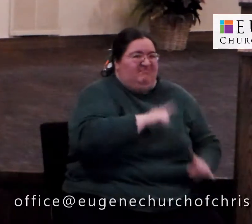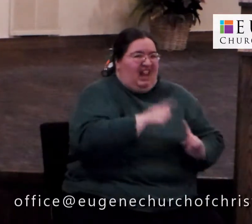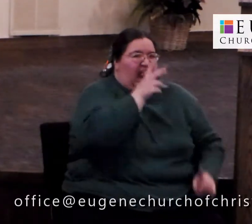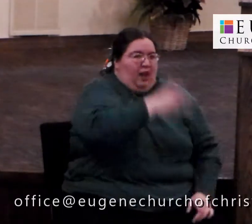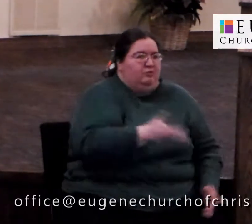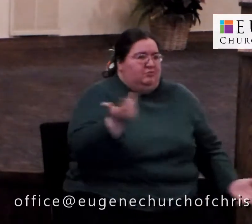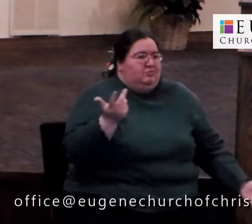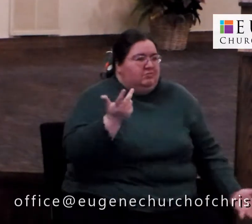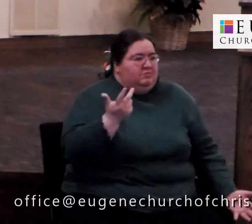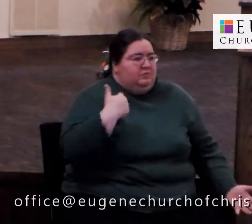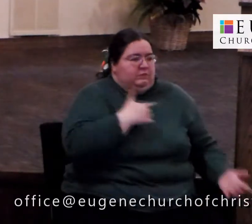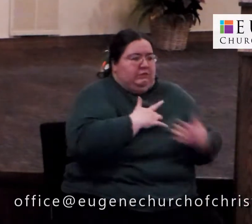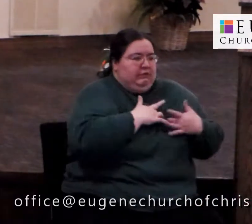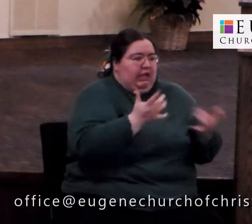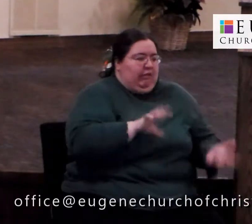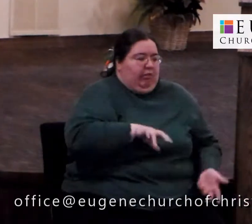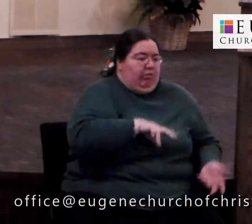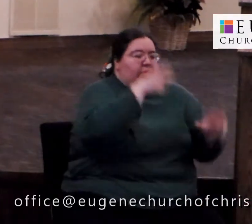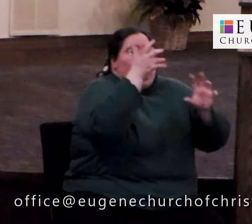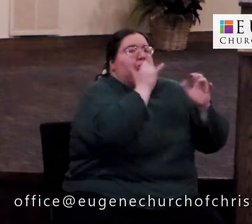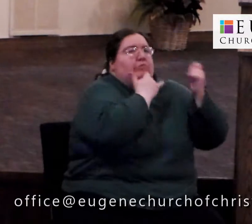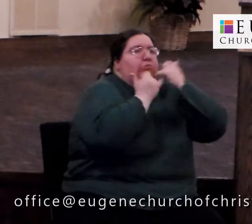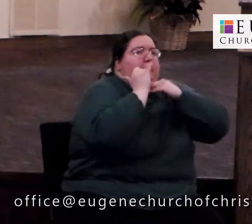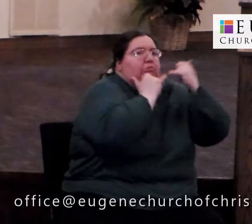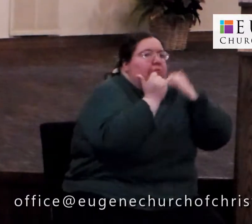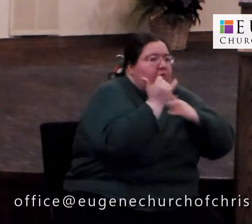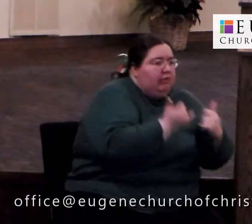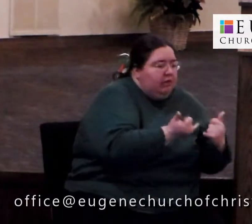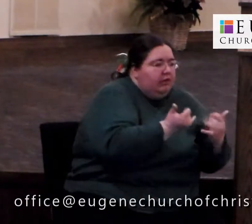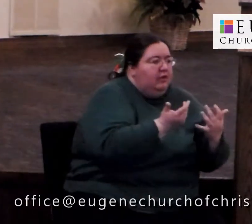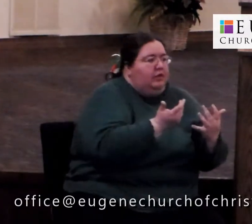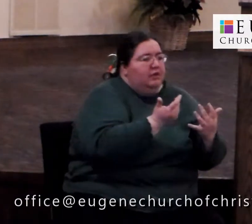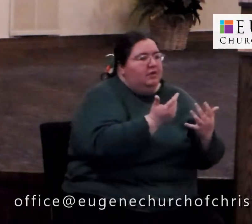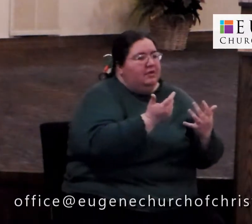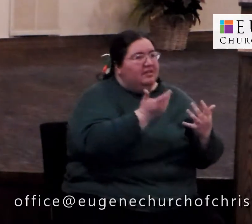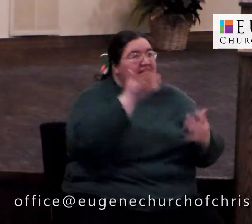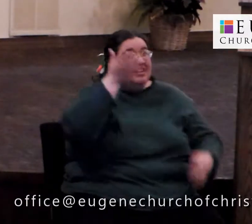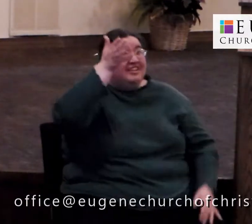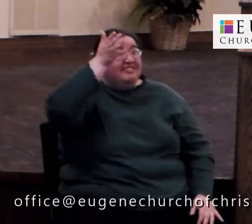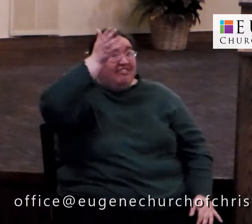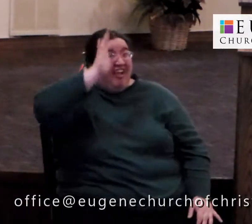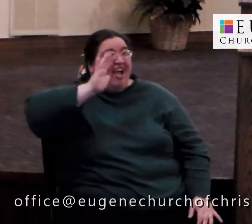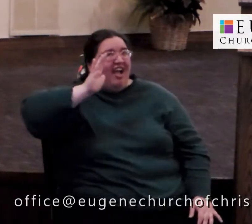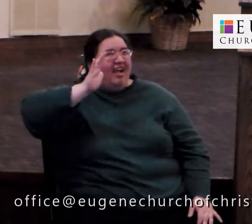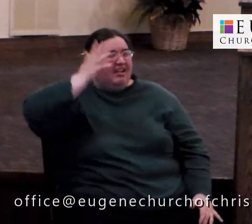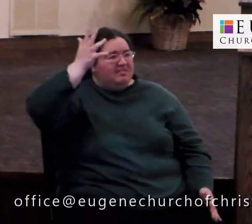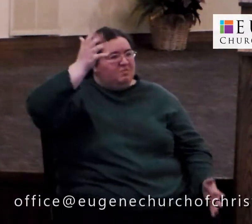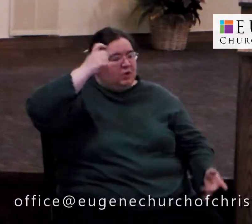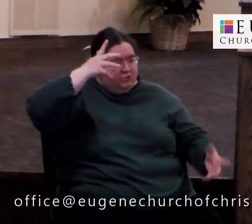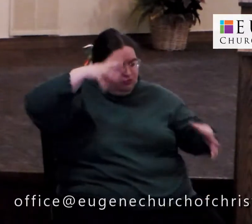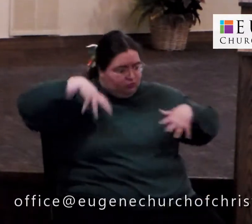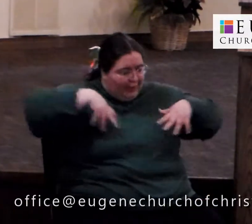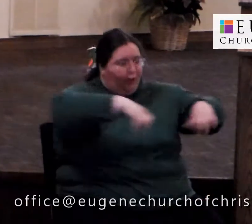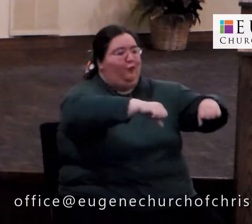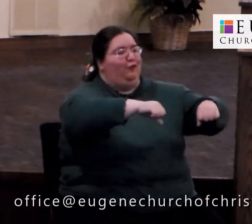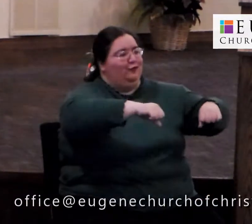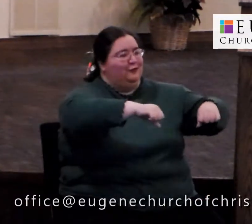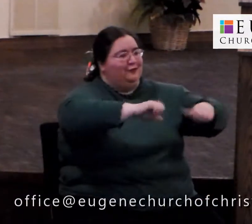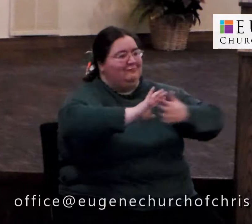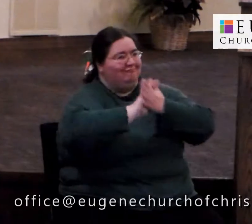it's us, and we're trying so desperately to be in charge, and so often we don't do a very good job of it. And we tend to mess things up and take control of